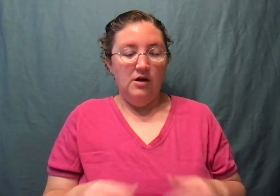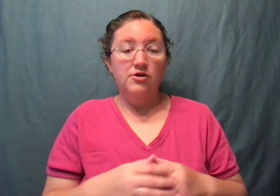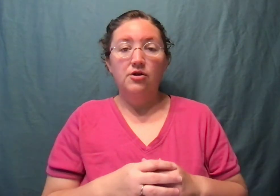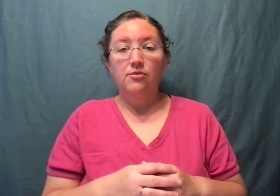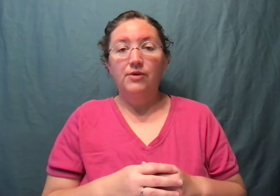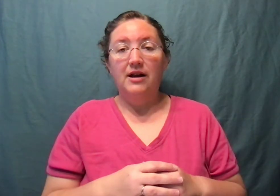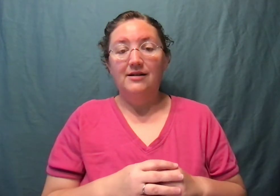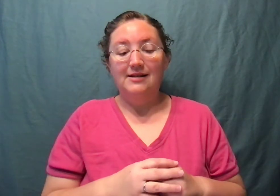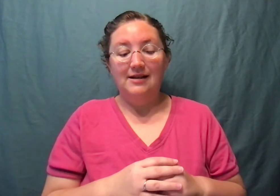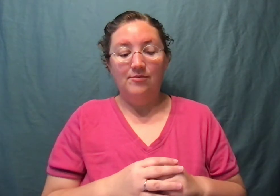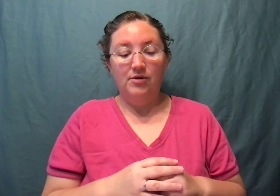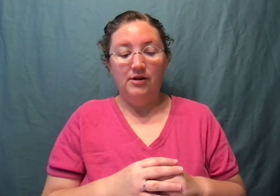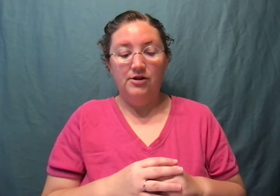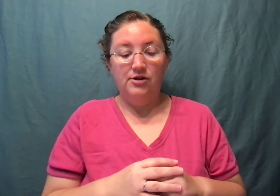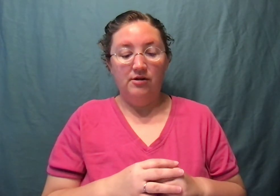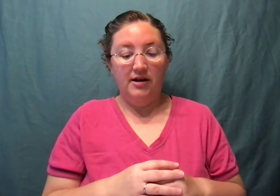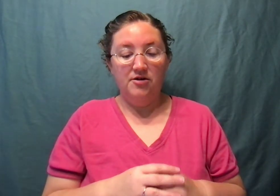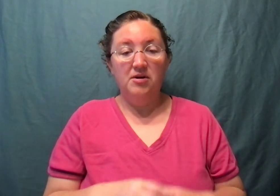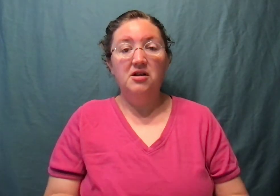So the next example is, do you like to read? And he says,